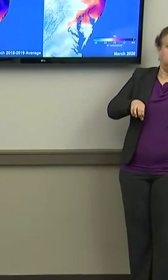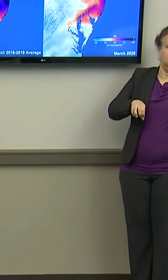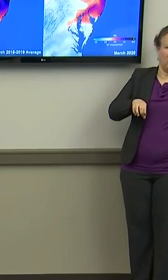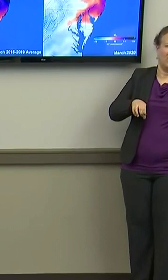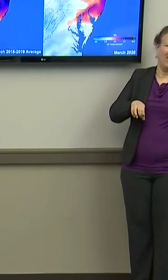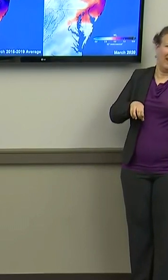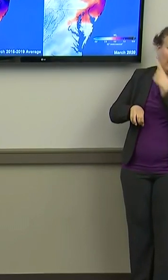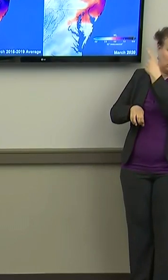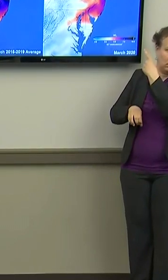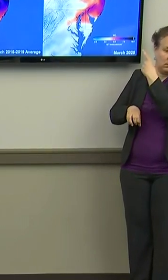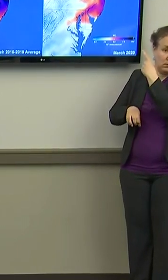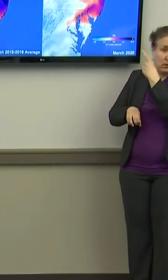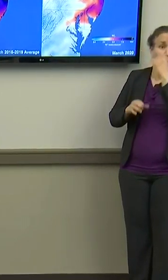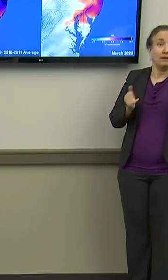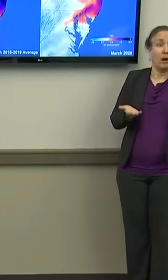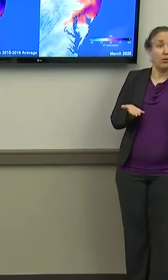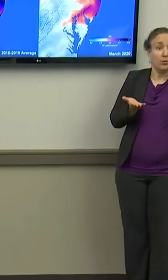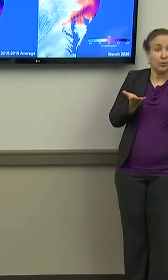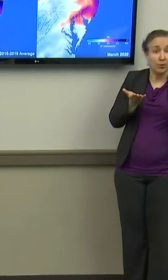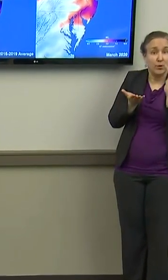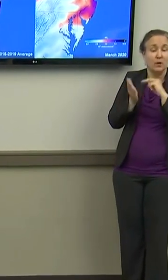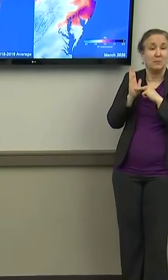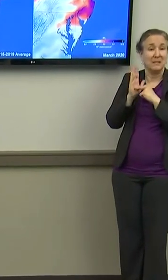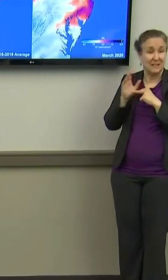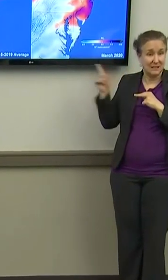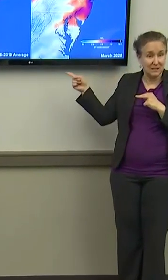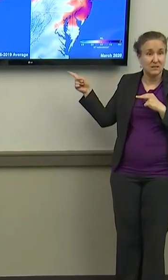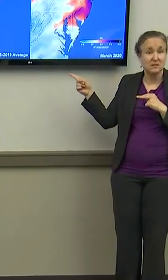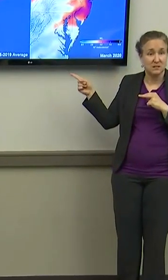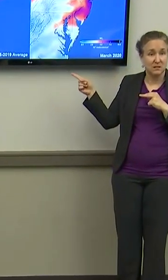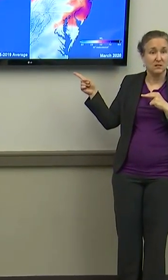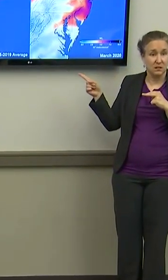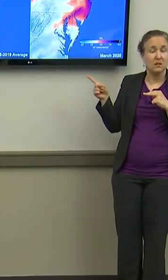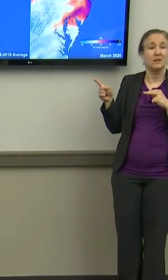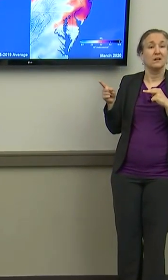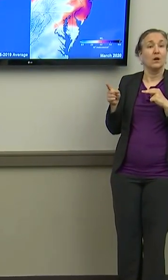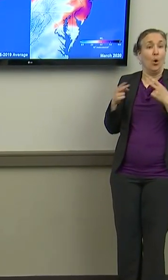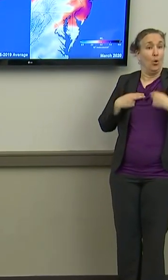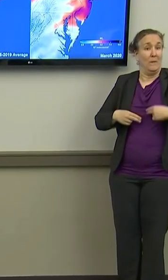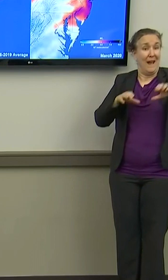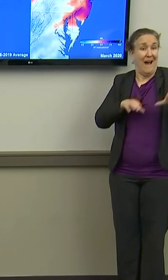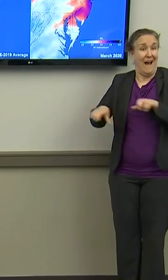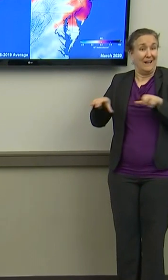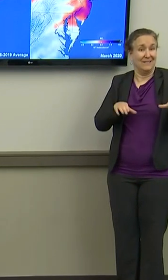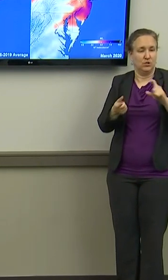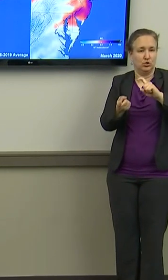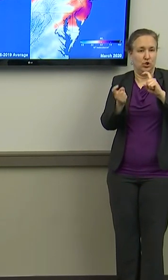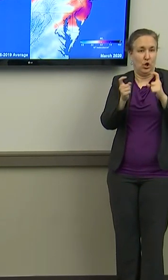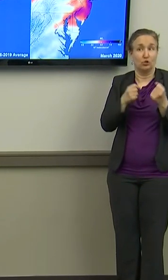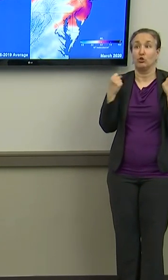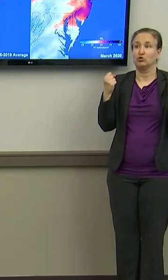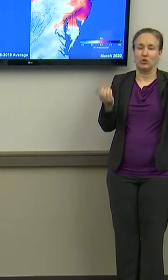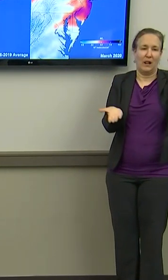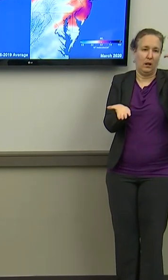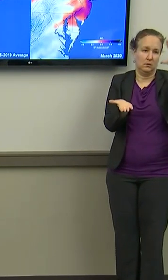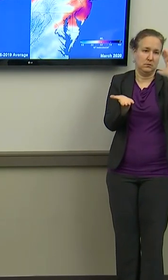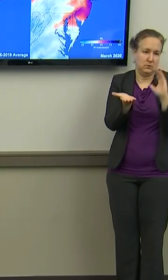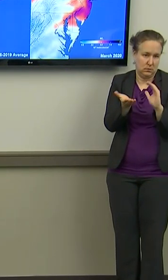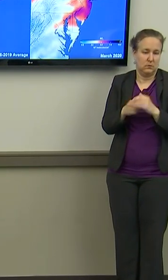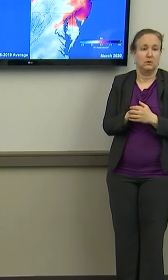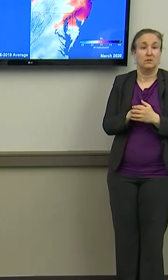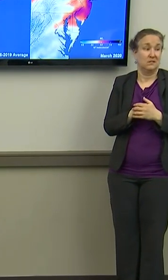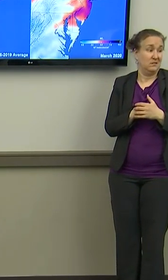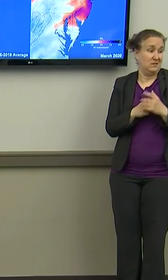this decrease in nitrogen dioxide is an indicator of changes in human activity, which we know have certainly happened over